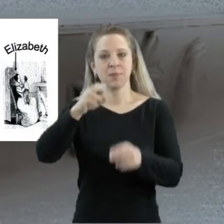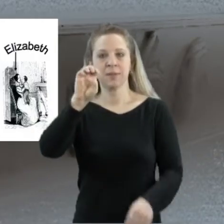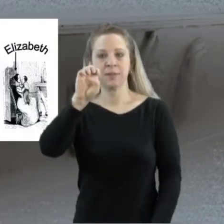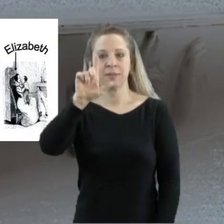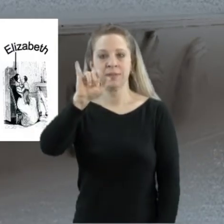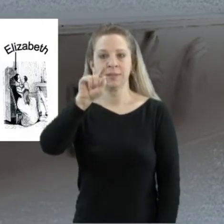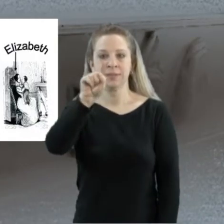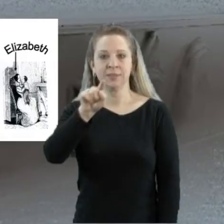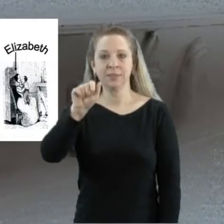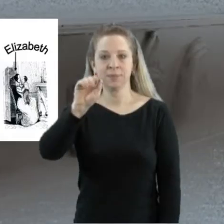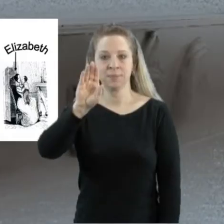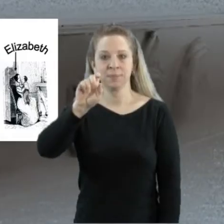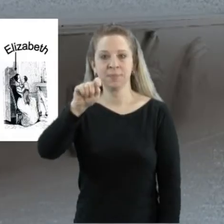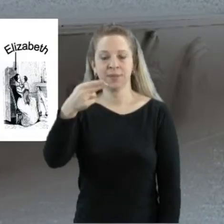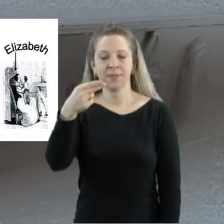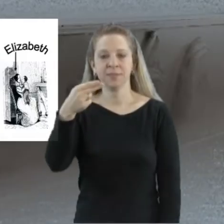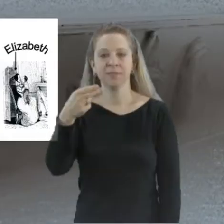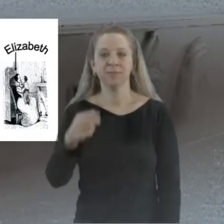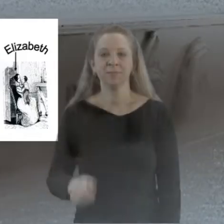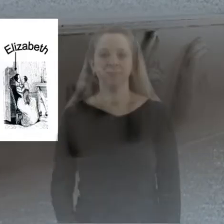Clerc's mother's name was Elizabeth.